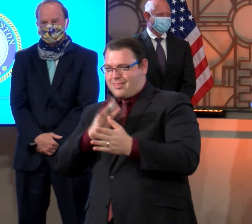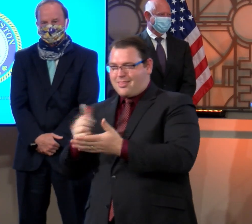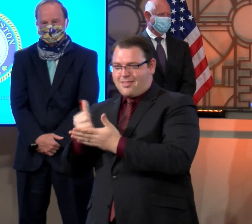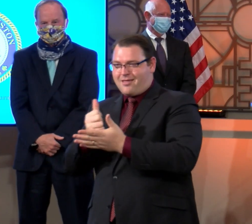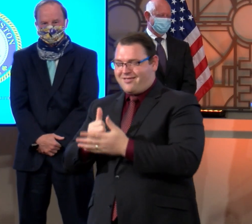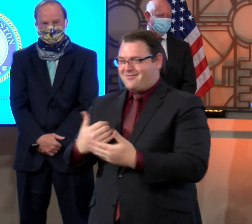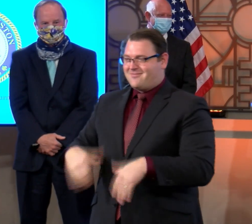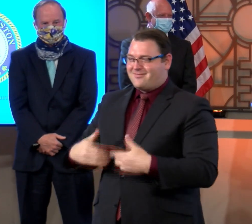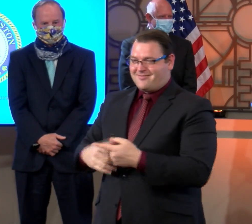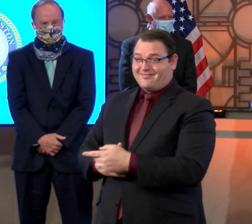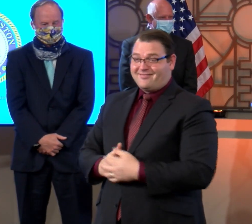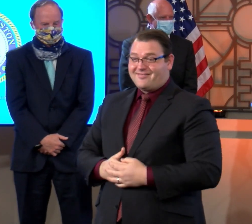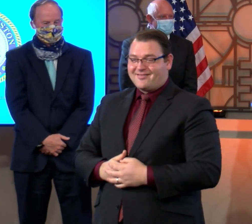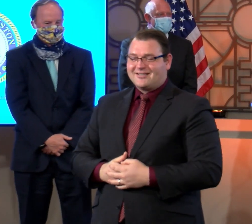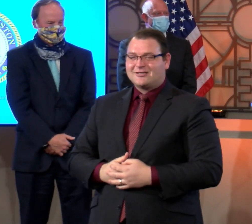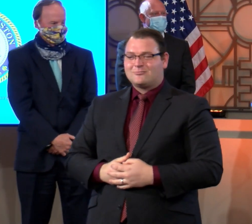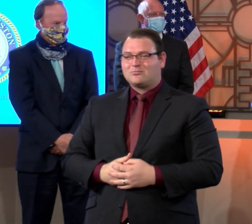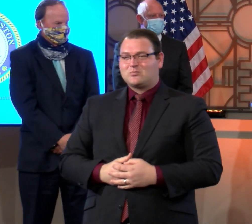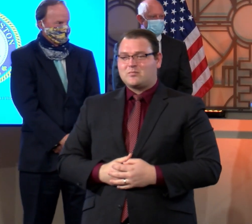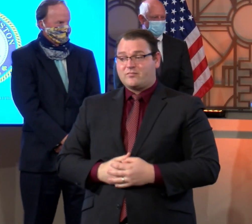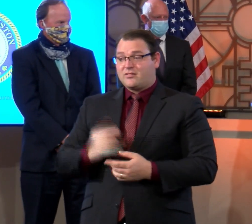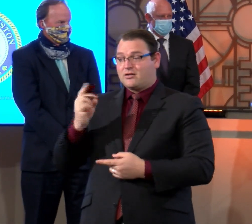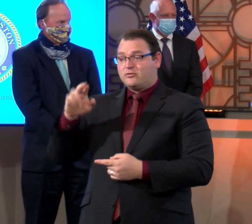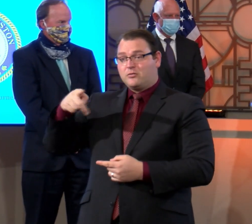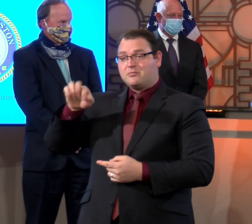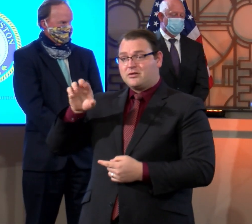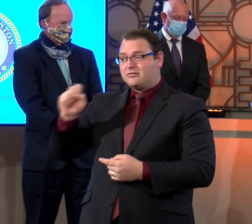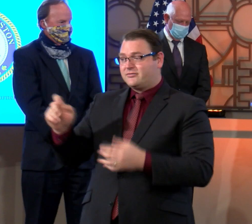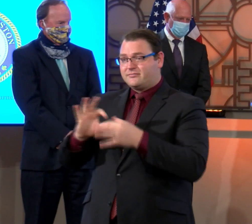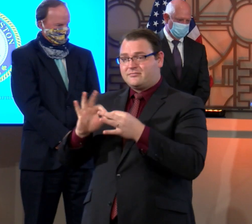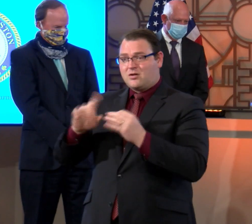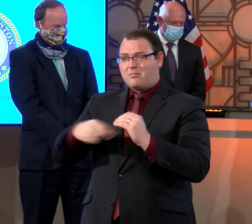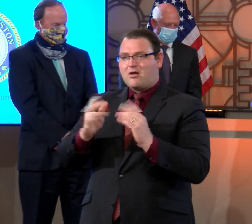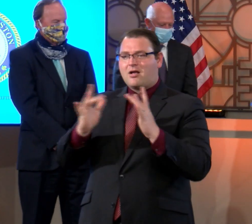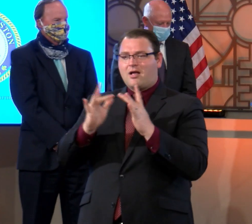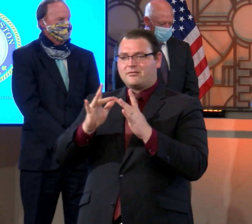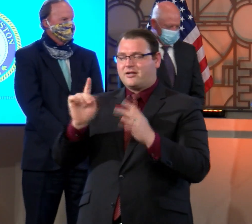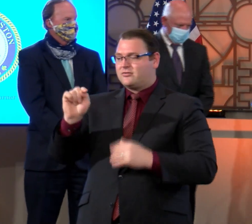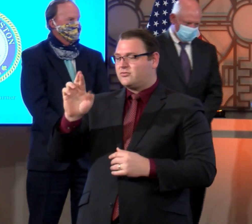And I think, Dr. Peirce, you want to make a comment on the contact tracing? Yes, sir.